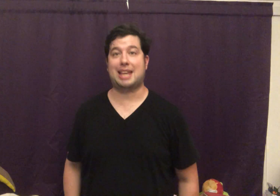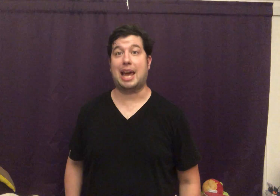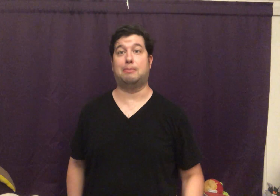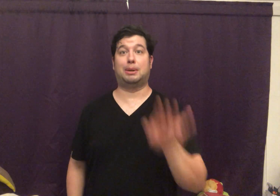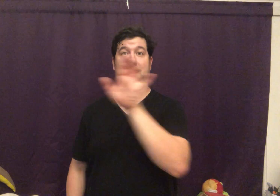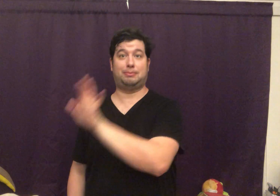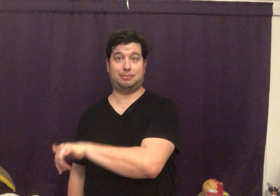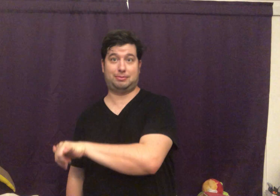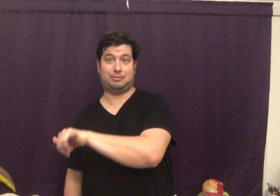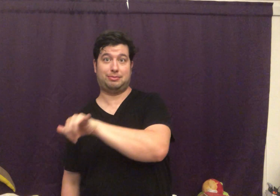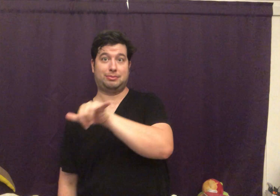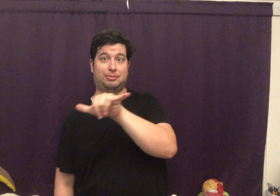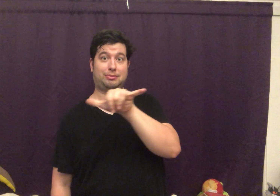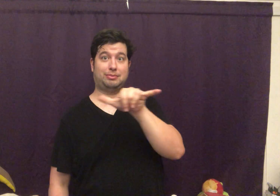Same.